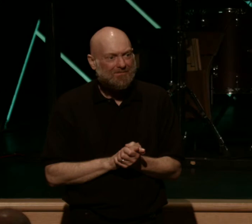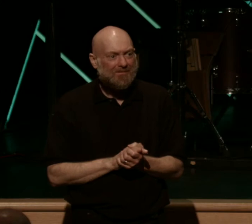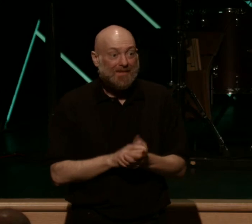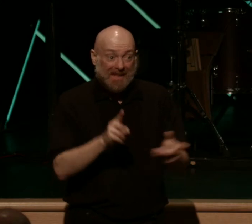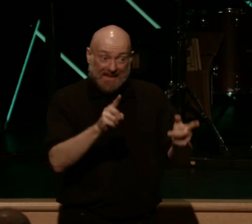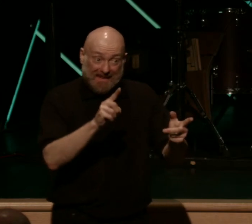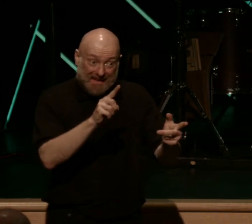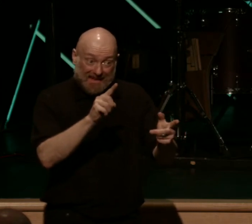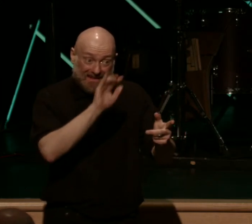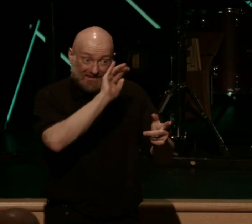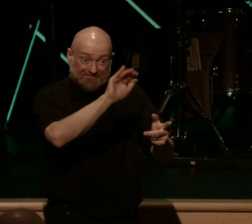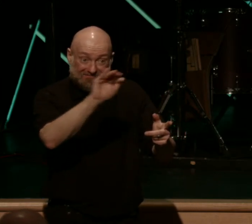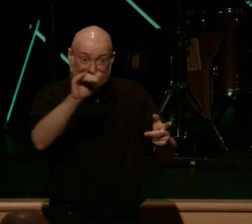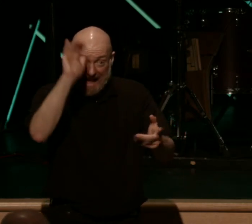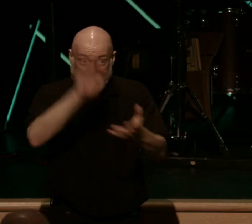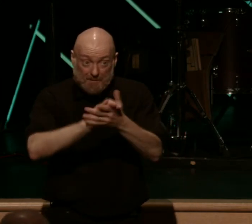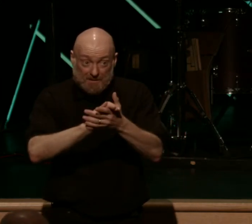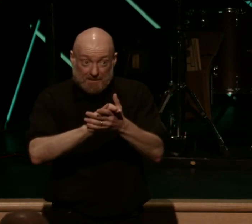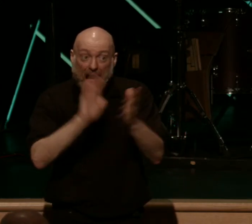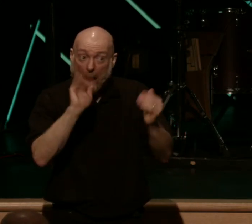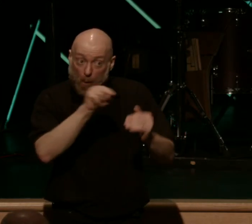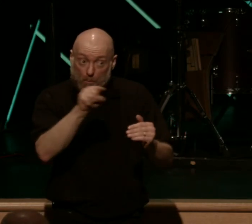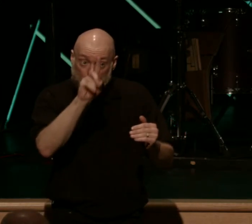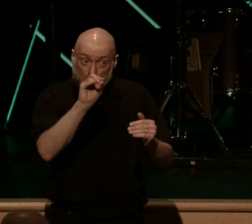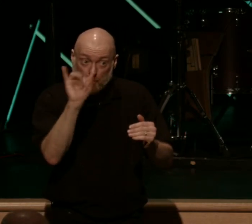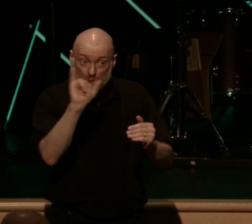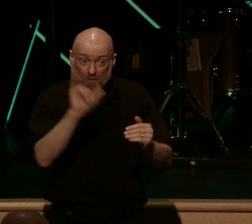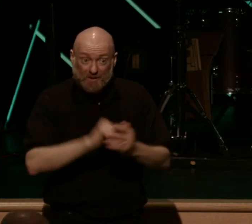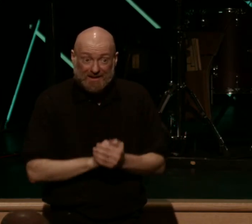Husbands, I hope you do too.